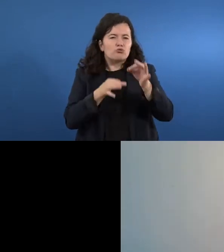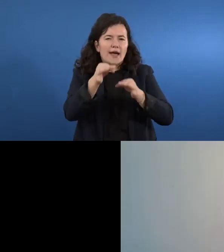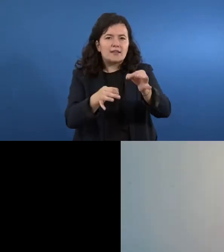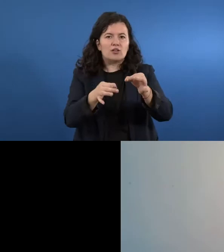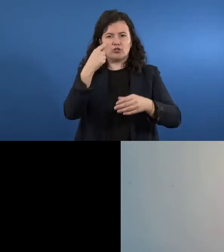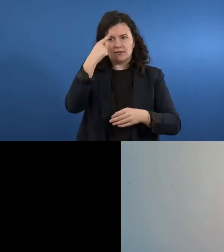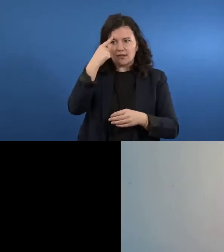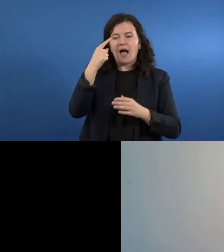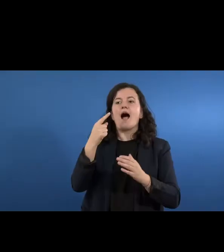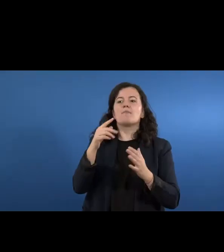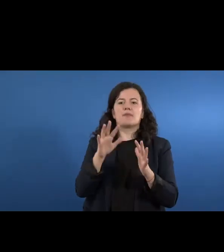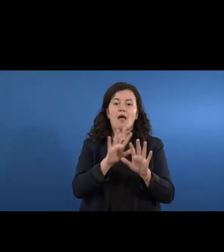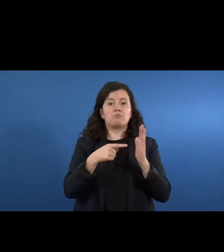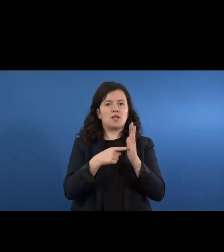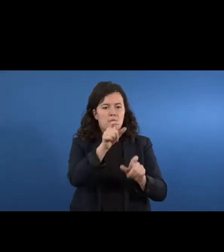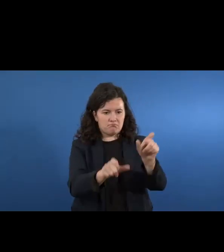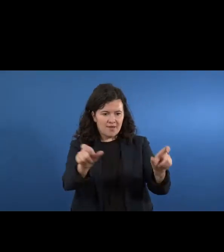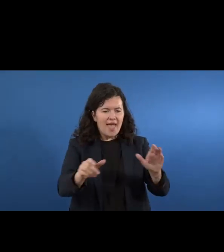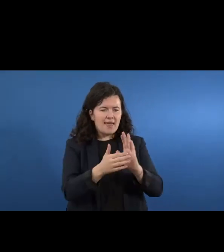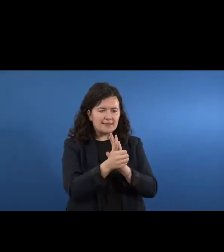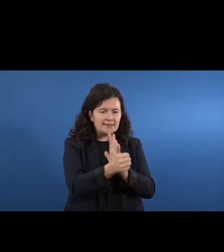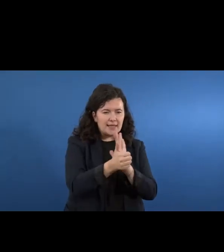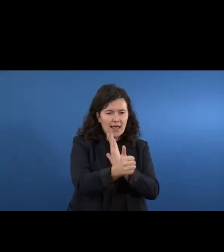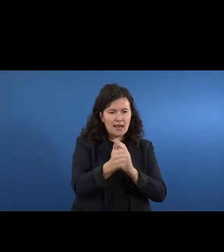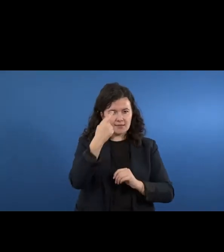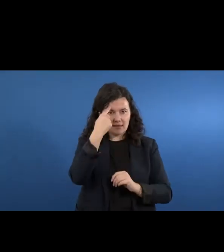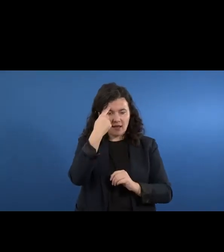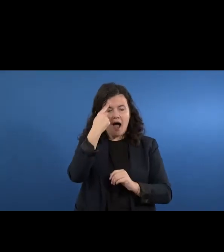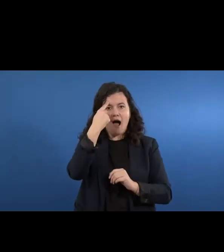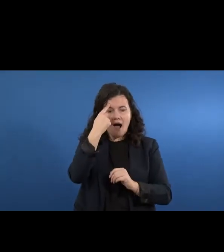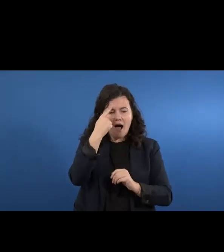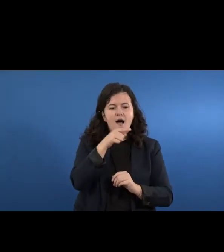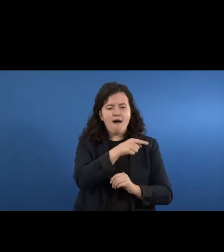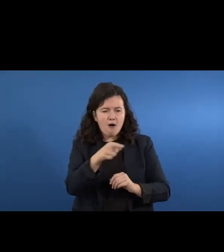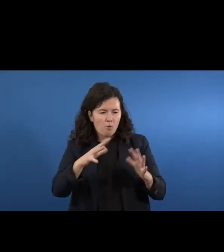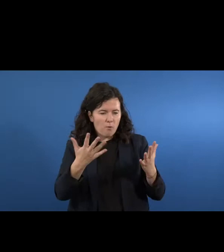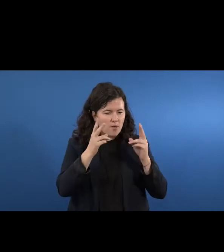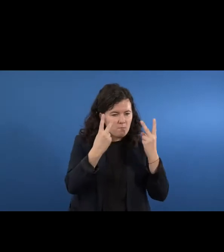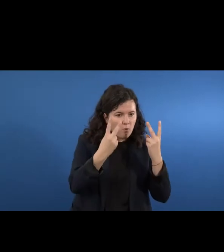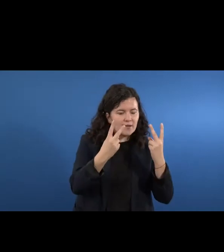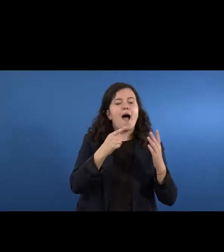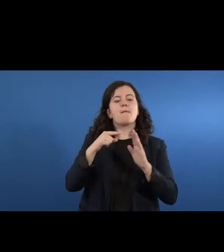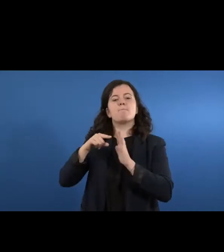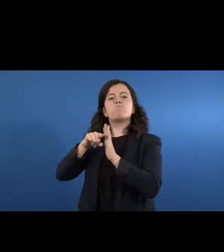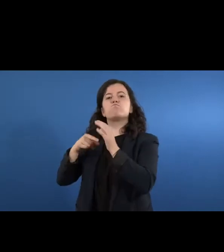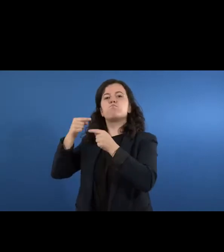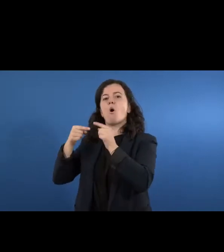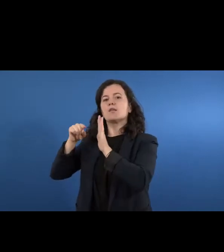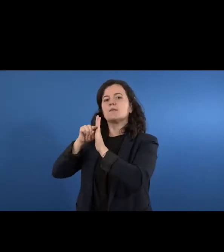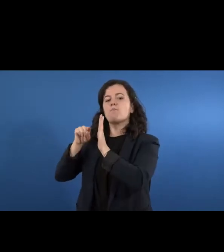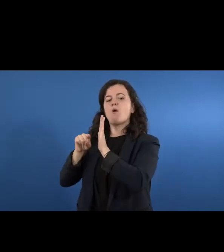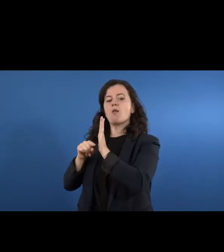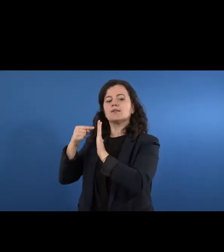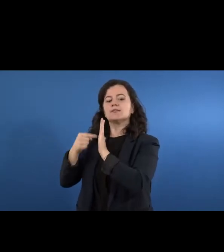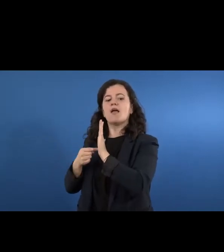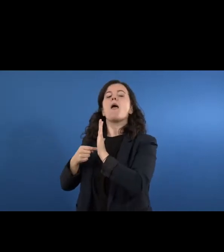skills development into policies and strengthen this way traded sectors. So it